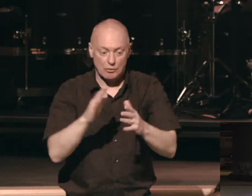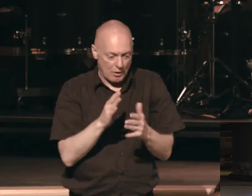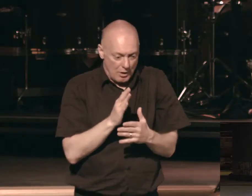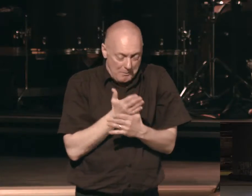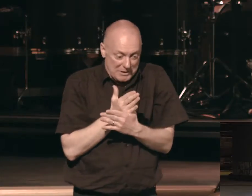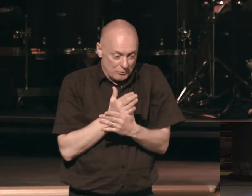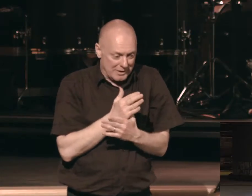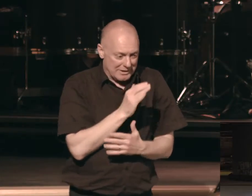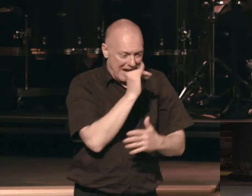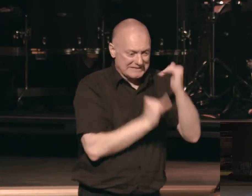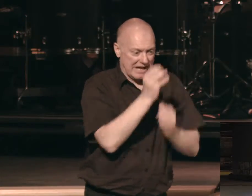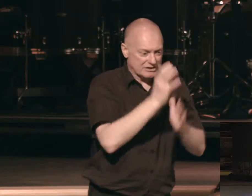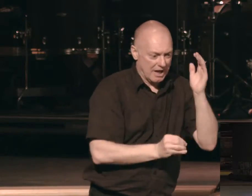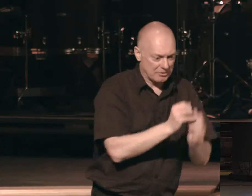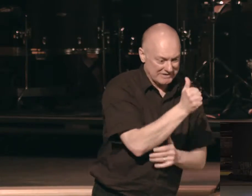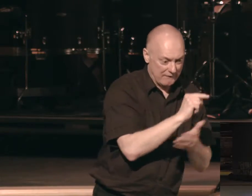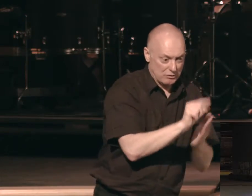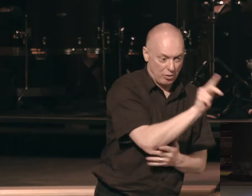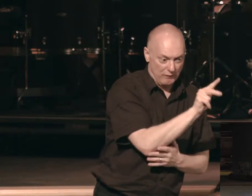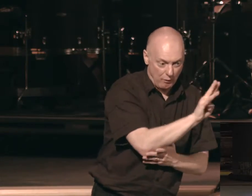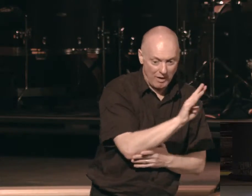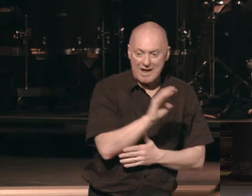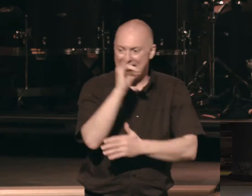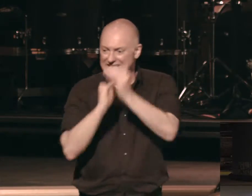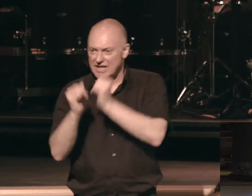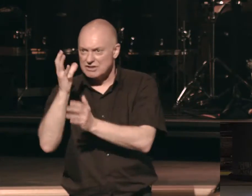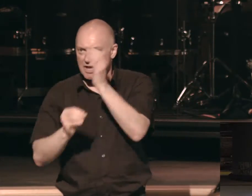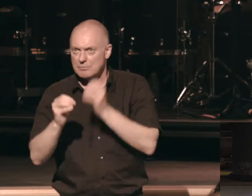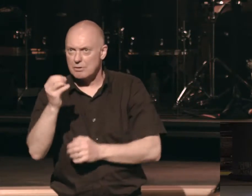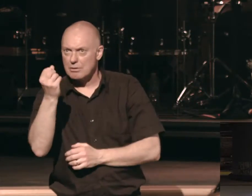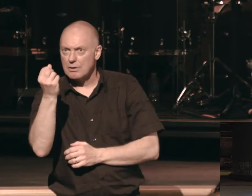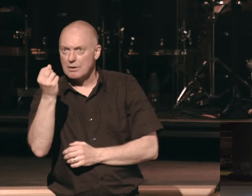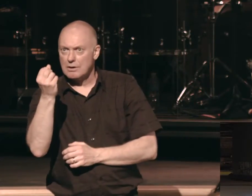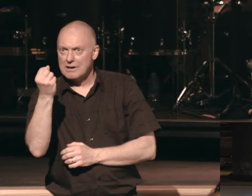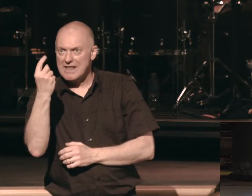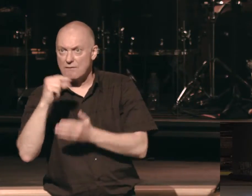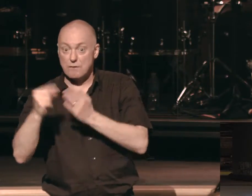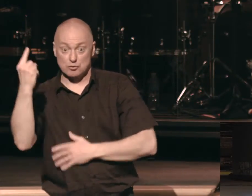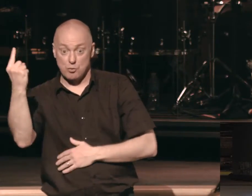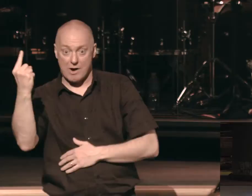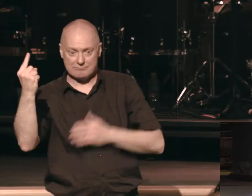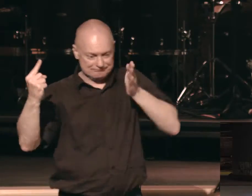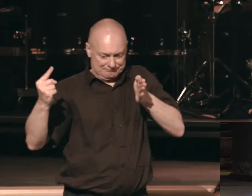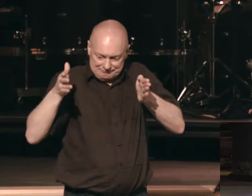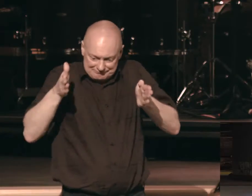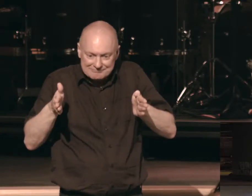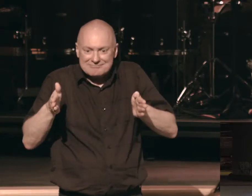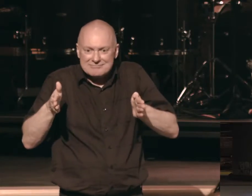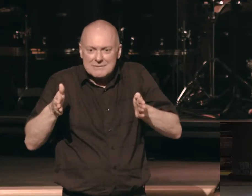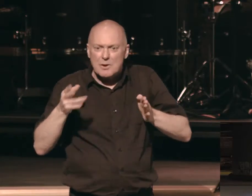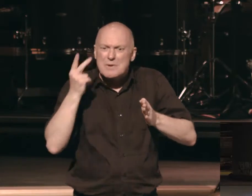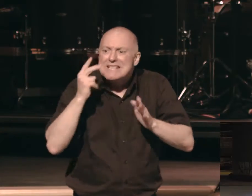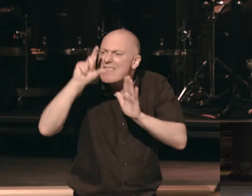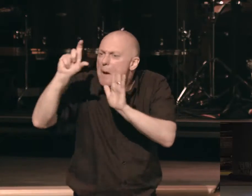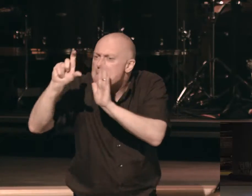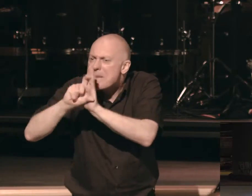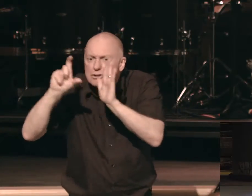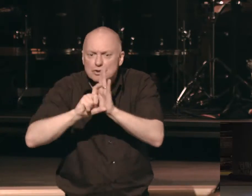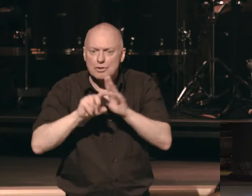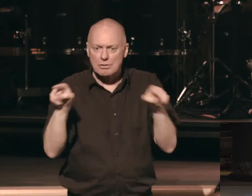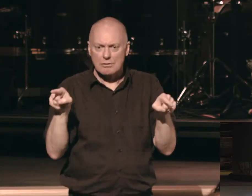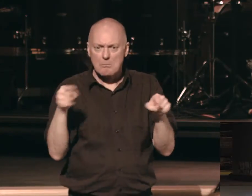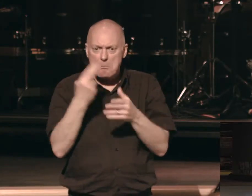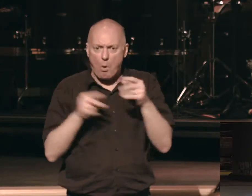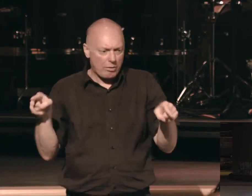between Isaiah chapter 10, verse 34, and Isaiah 11, verse 1, we have both the Assyrian army, or the nation